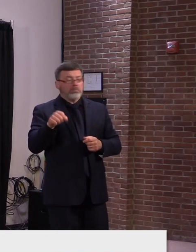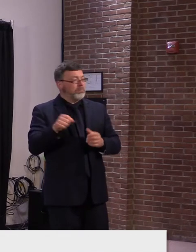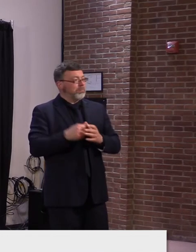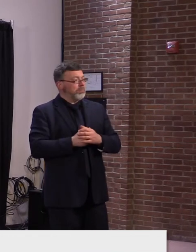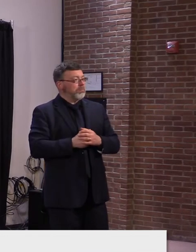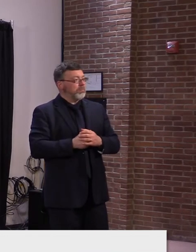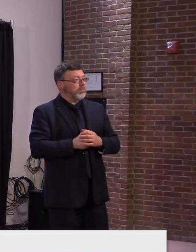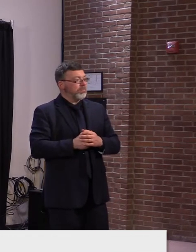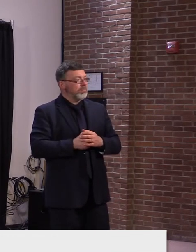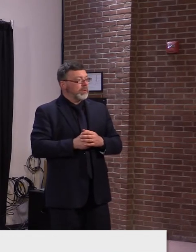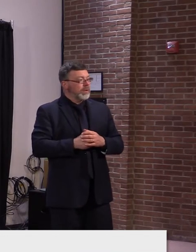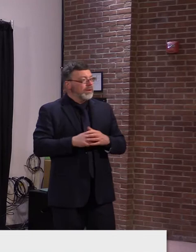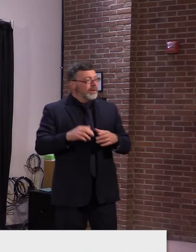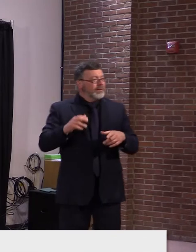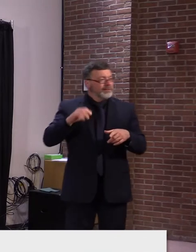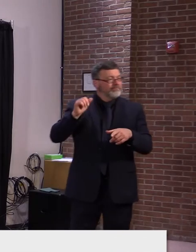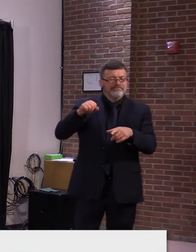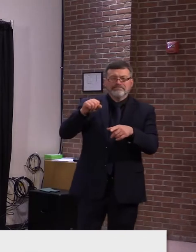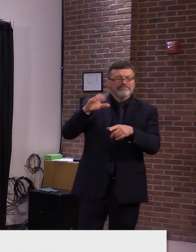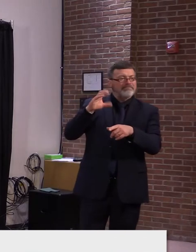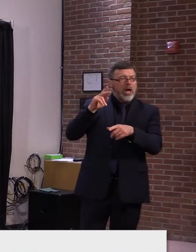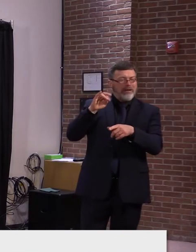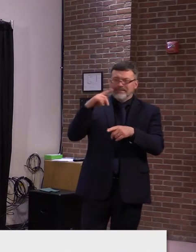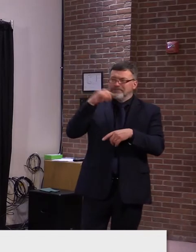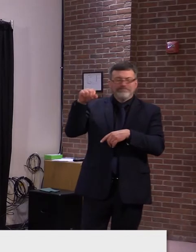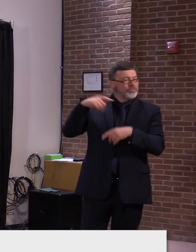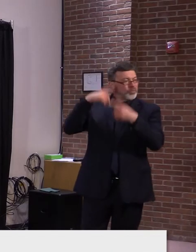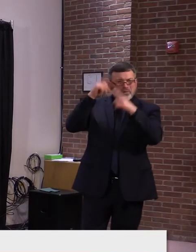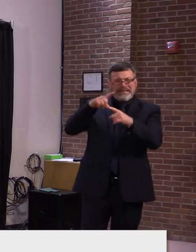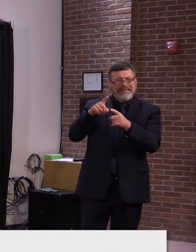and I can say you're right. Yeah.